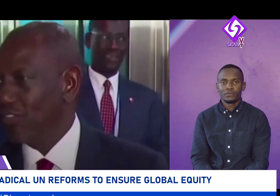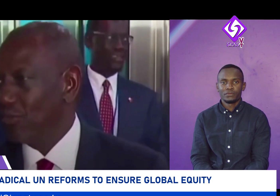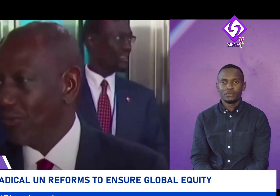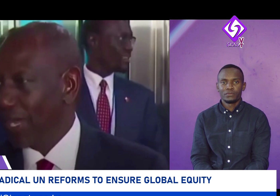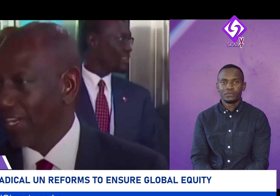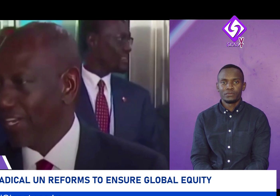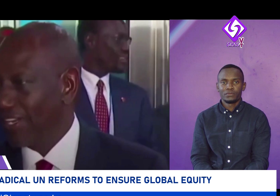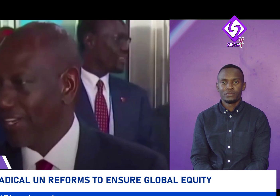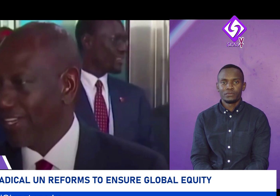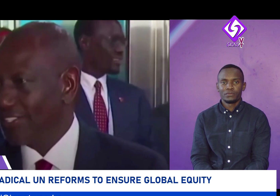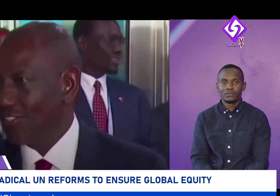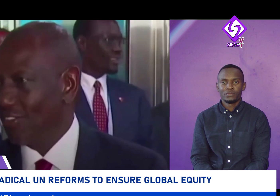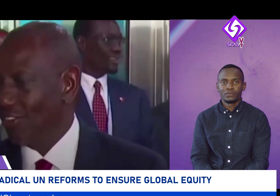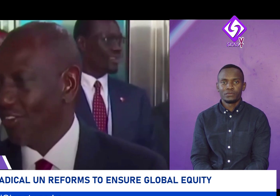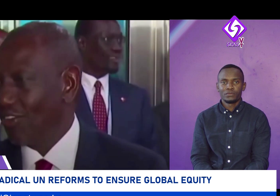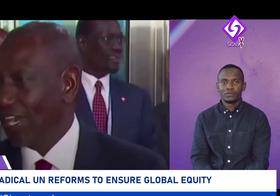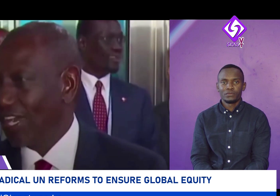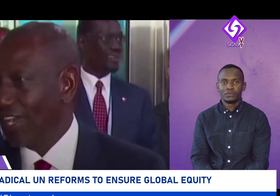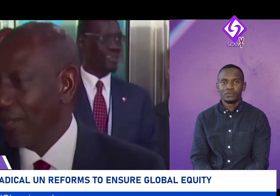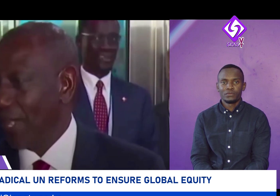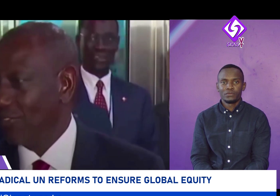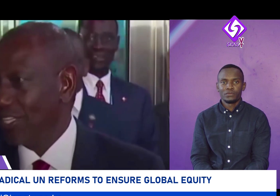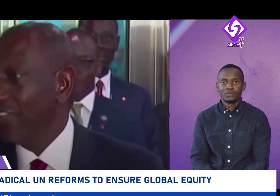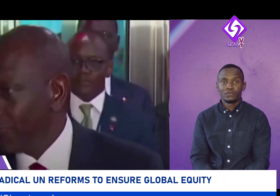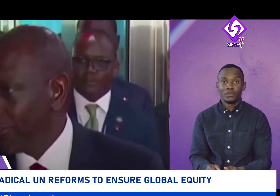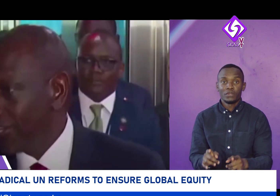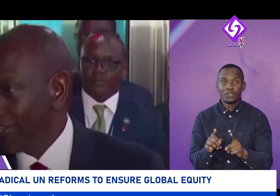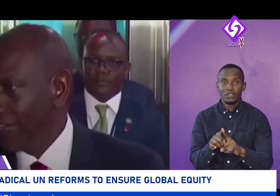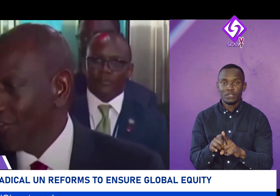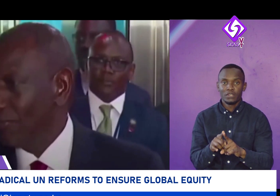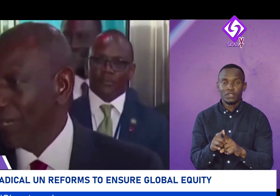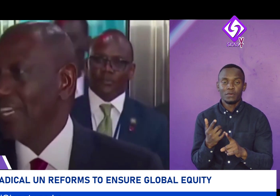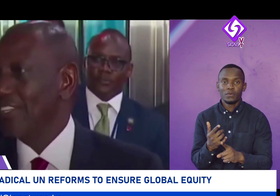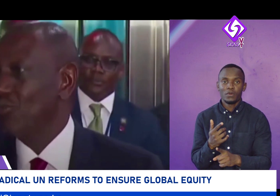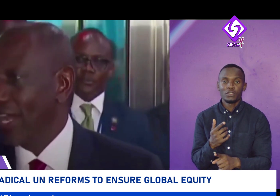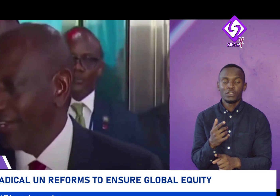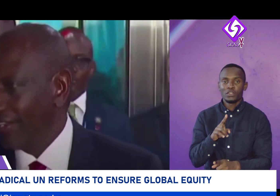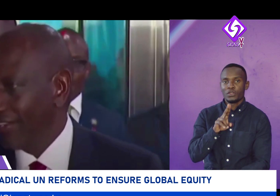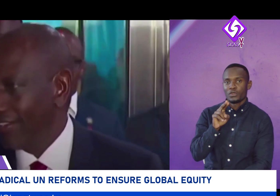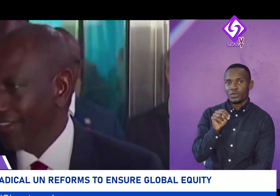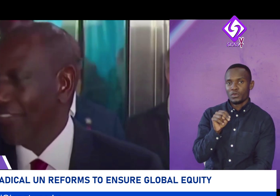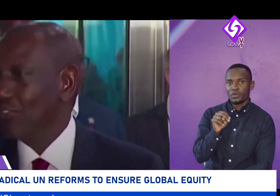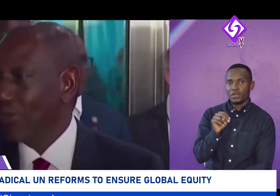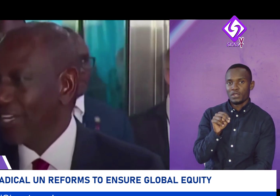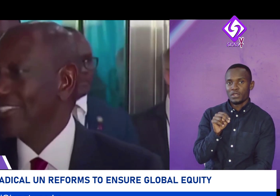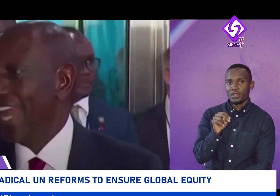That the reform of the UN is no longer about if, but it is when, and that when is